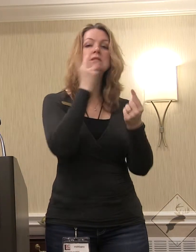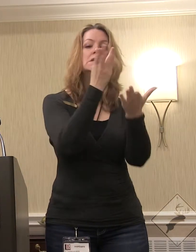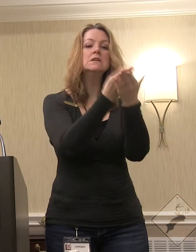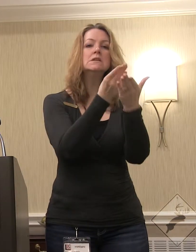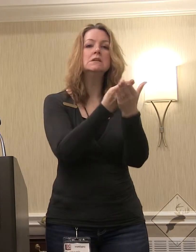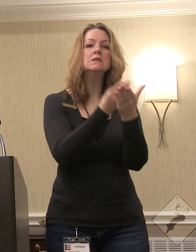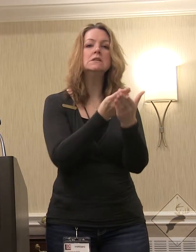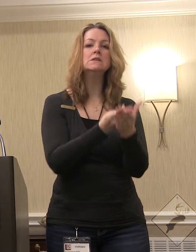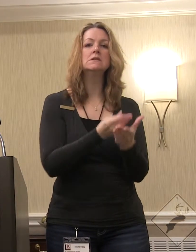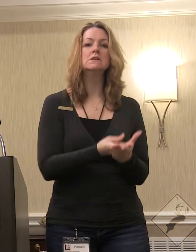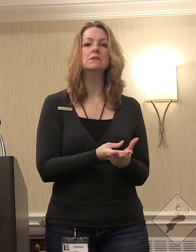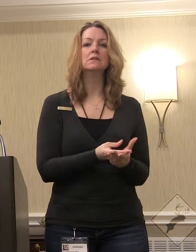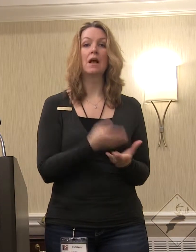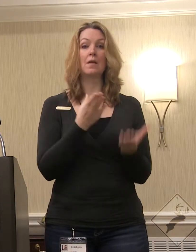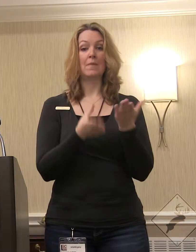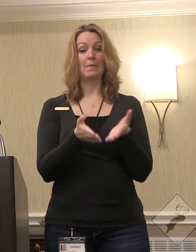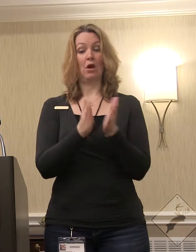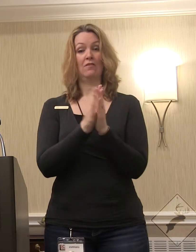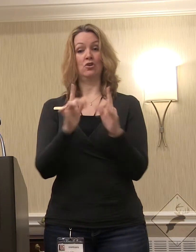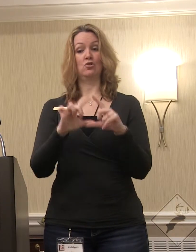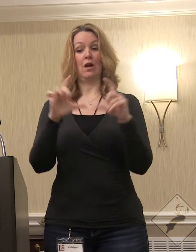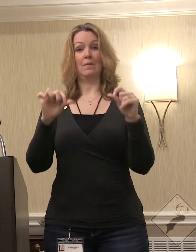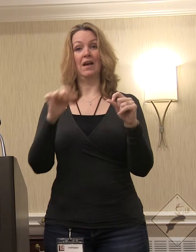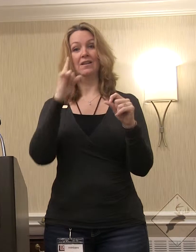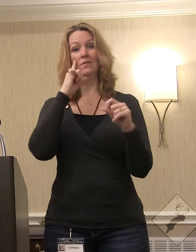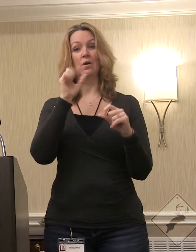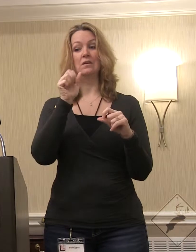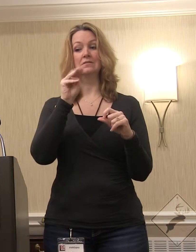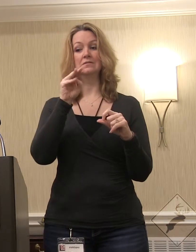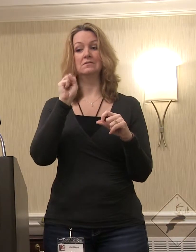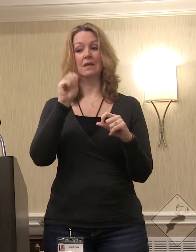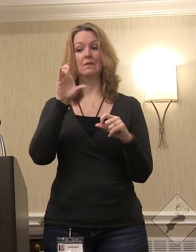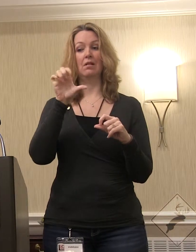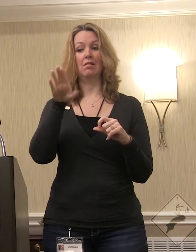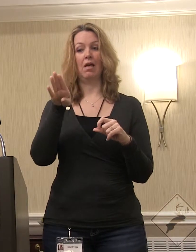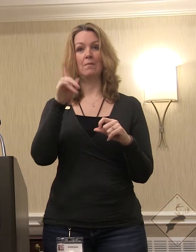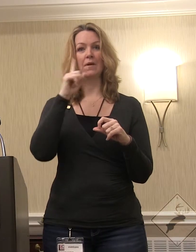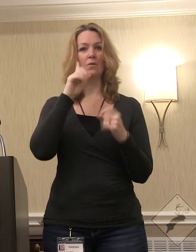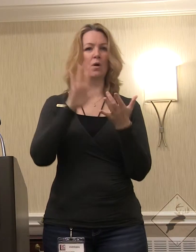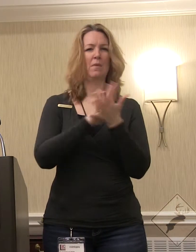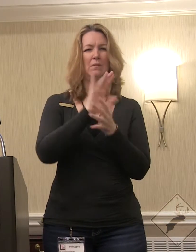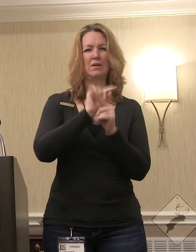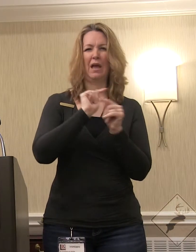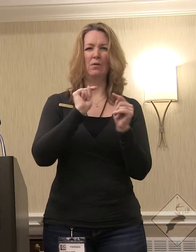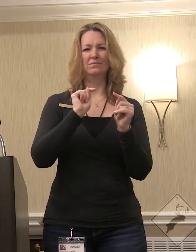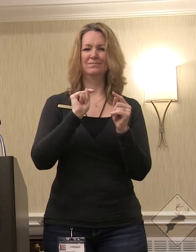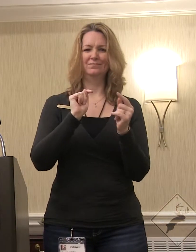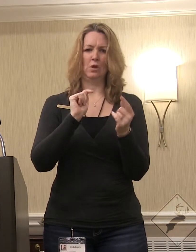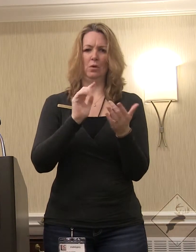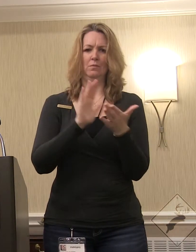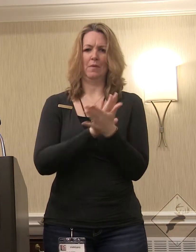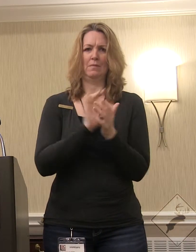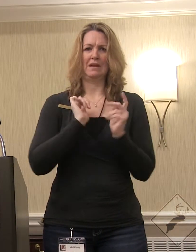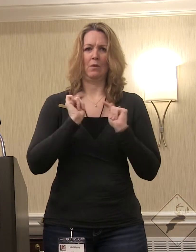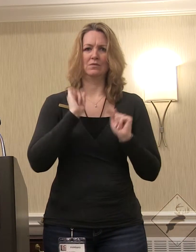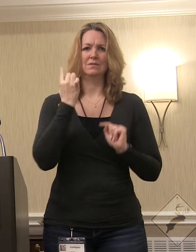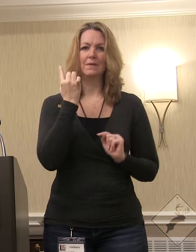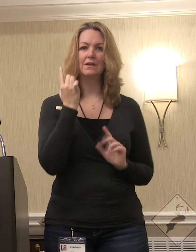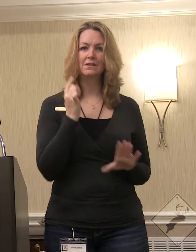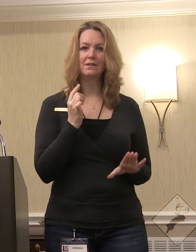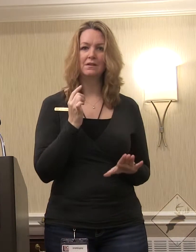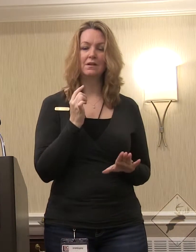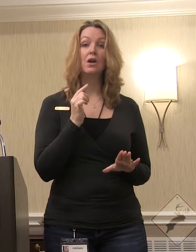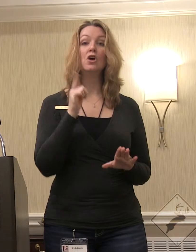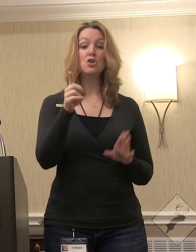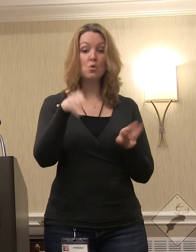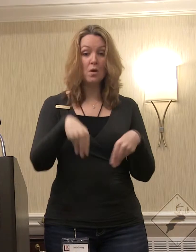These are the same kind of people maybe offering you coupons to Sam's Club for paper towels and whatnot. Really frugal. You're spending community